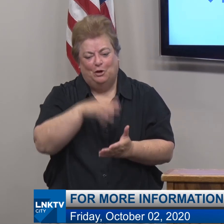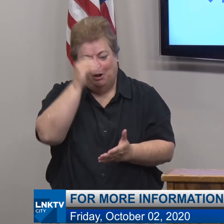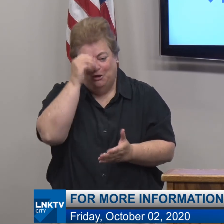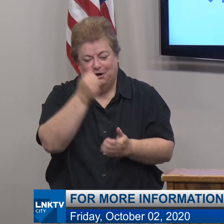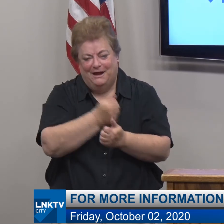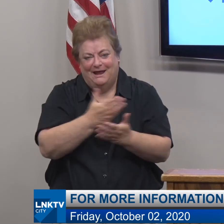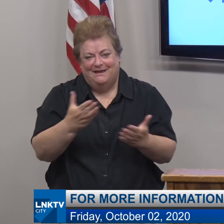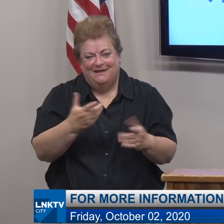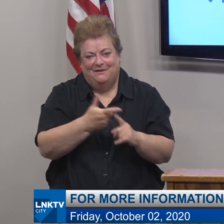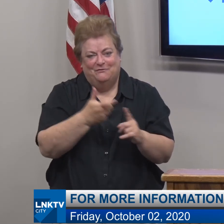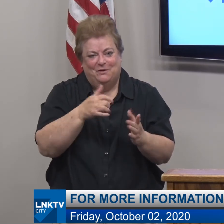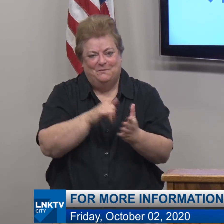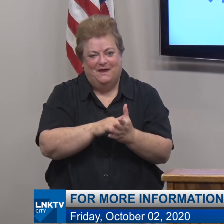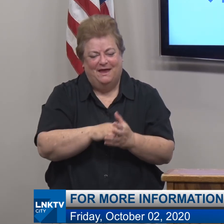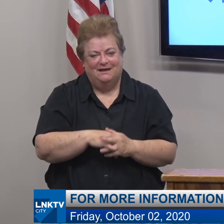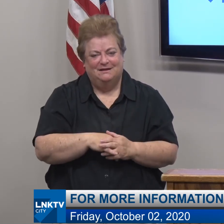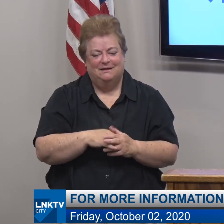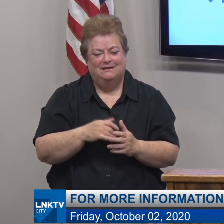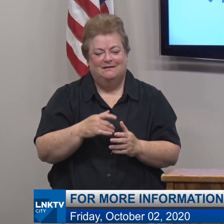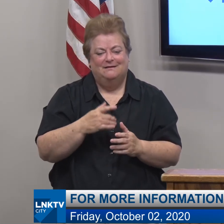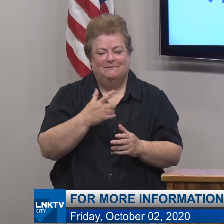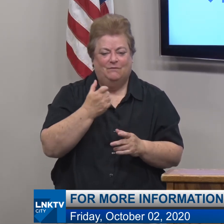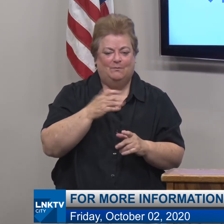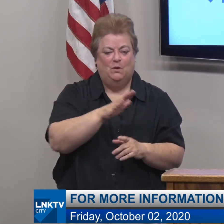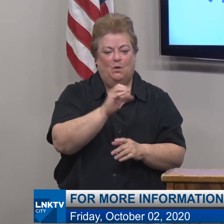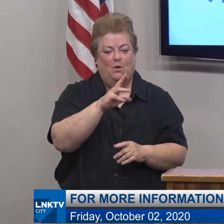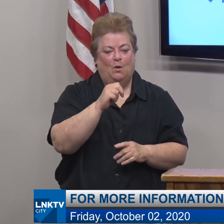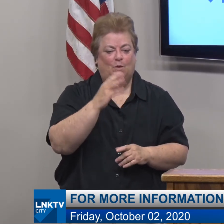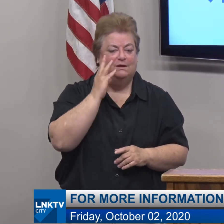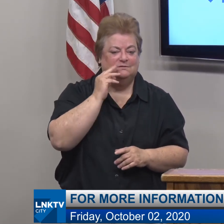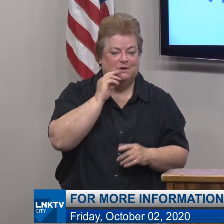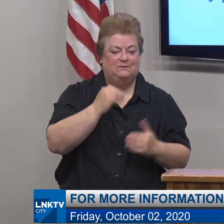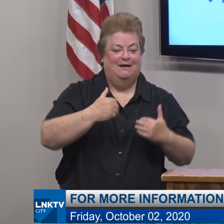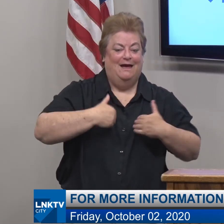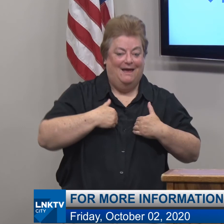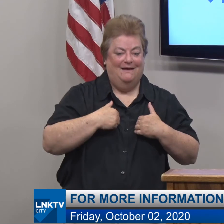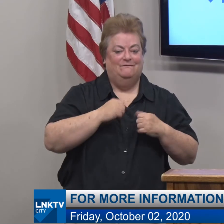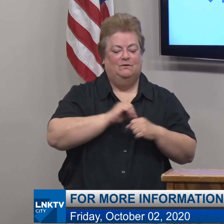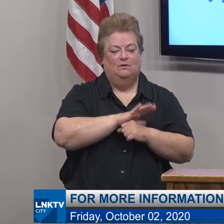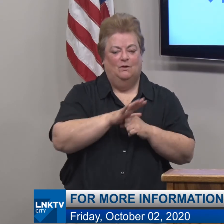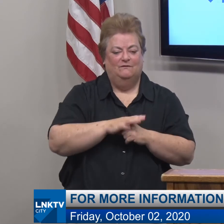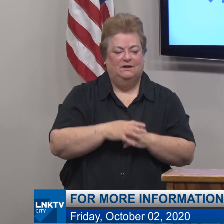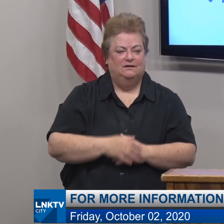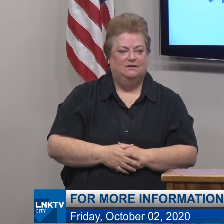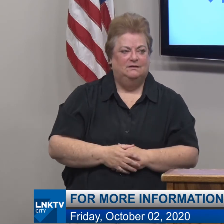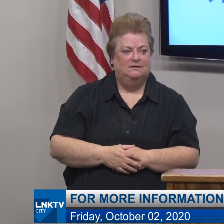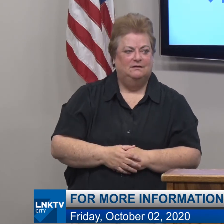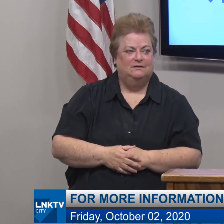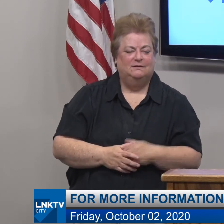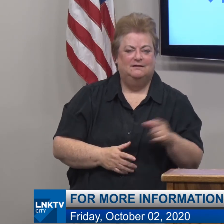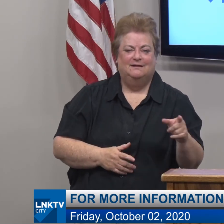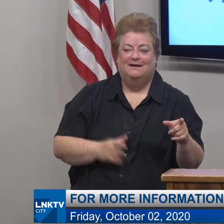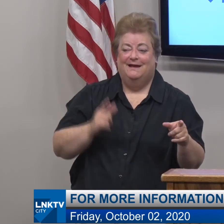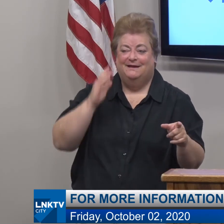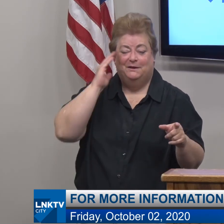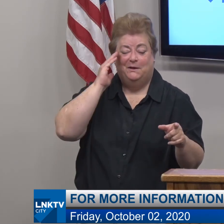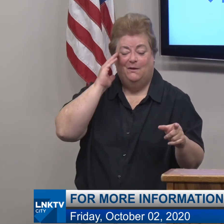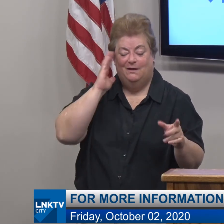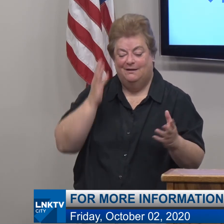from having it versus what you already knew in this pandemic? Well, Riley,